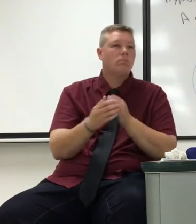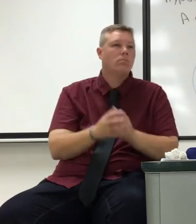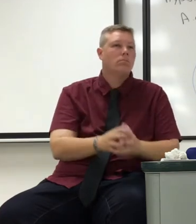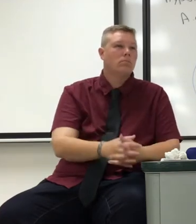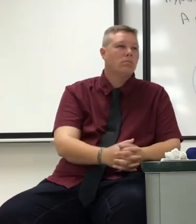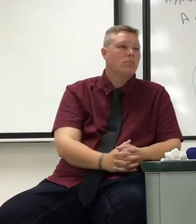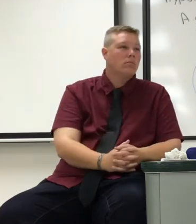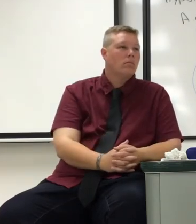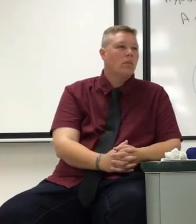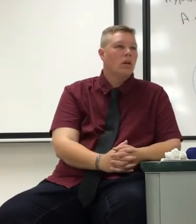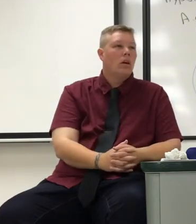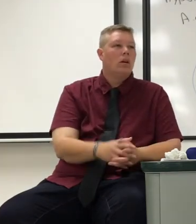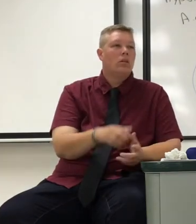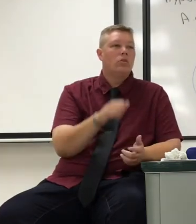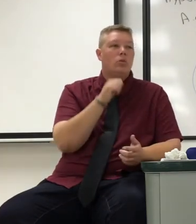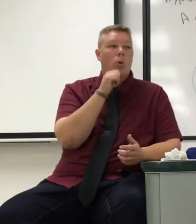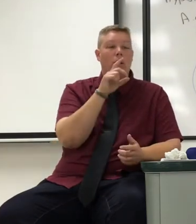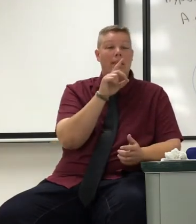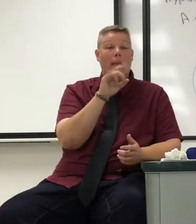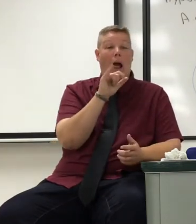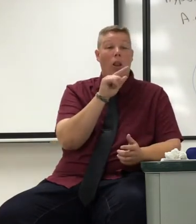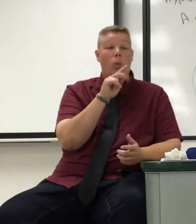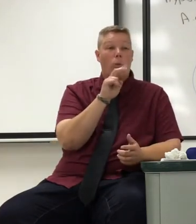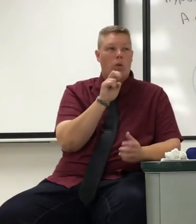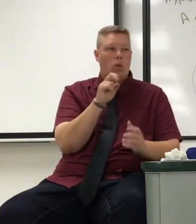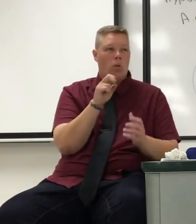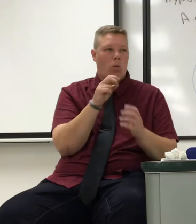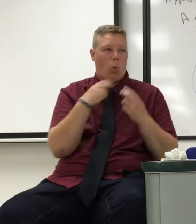You don't dilute the tropic hormones.